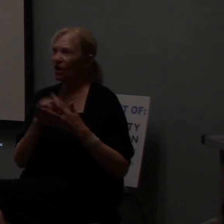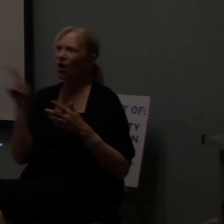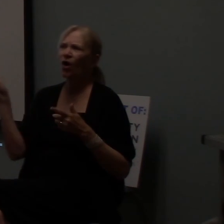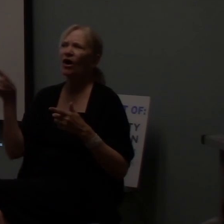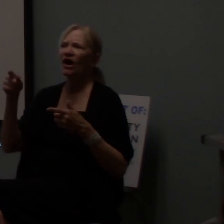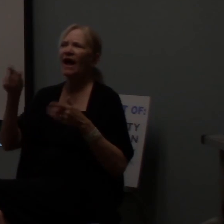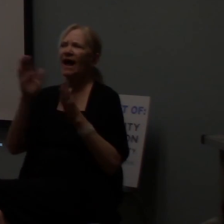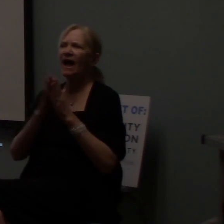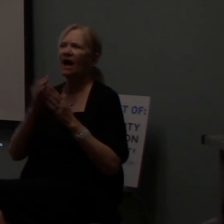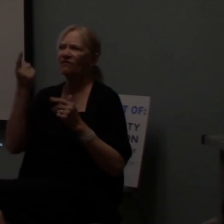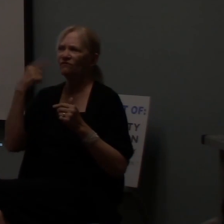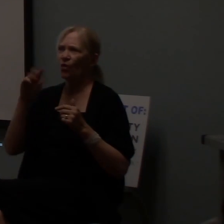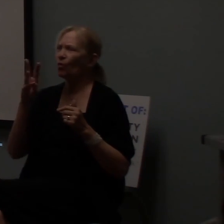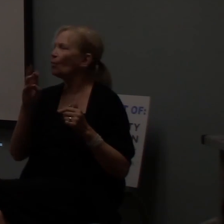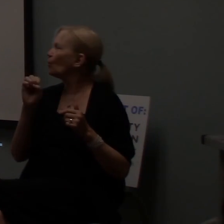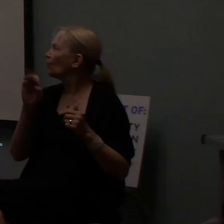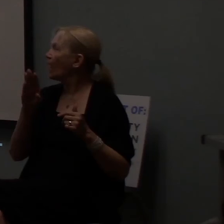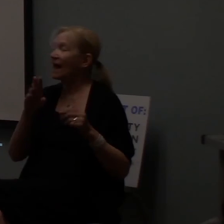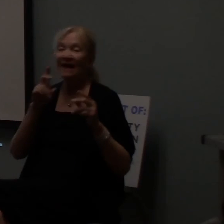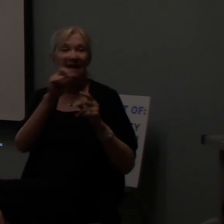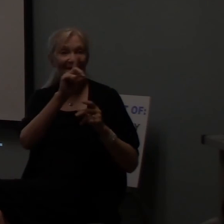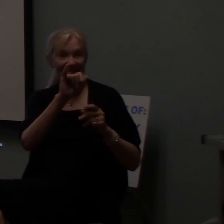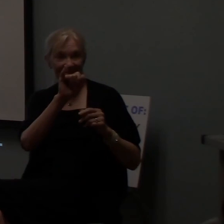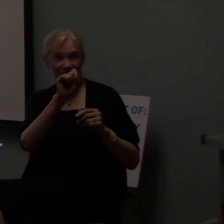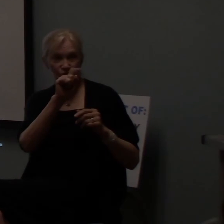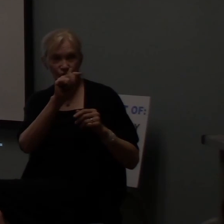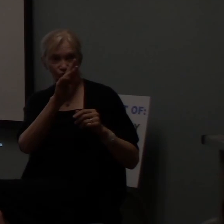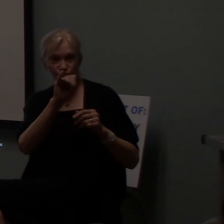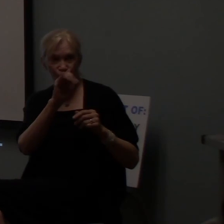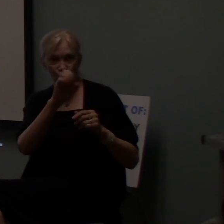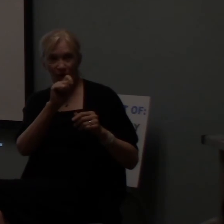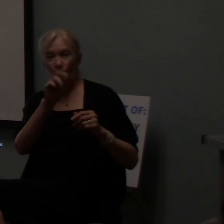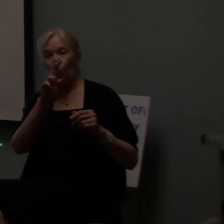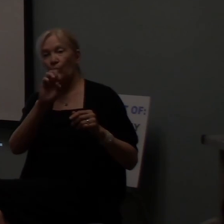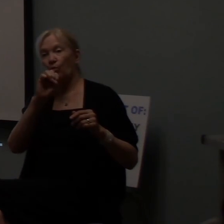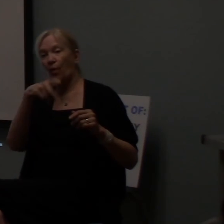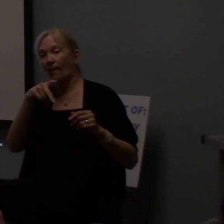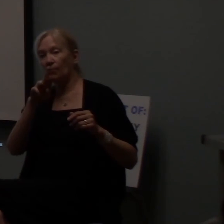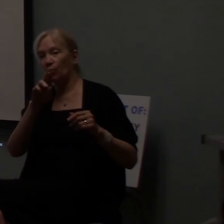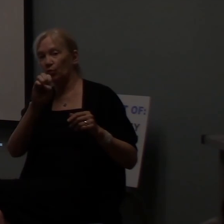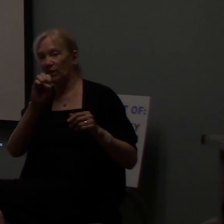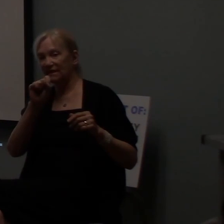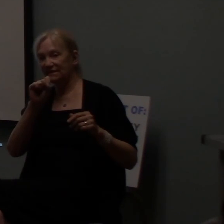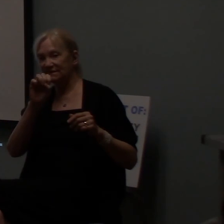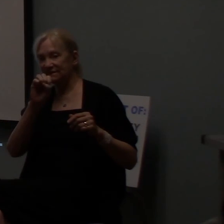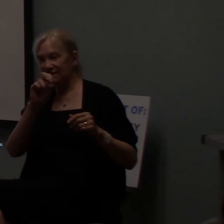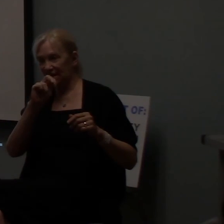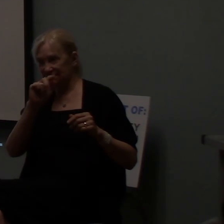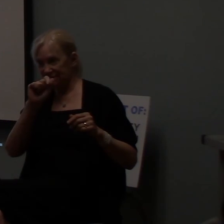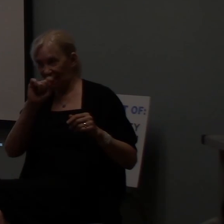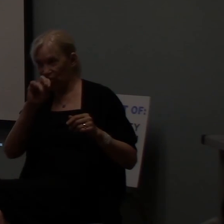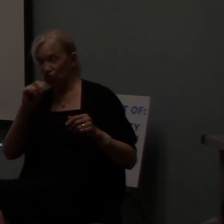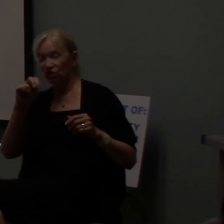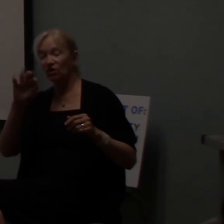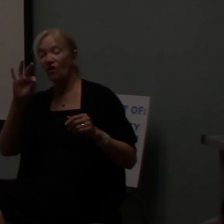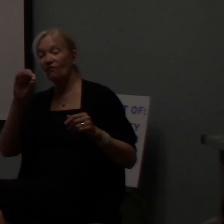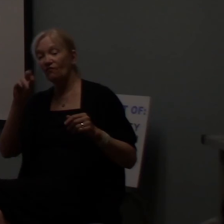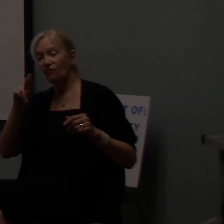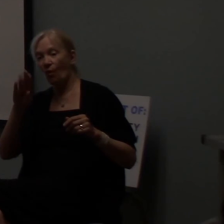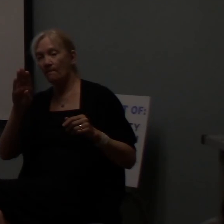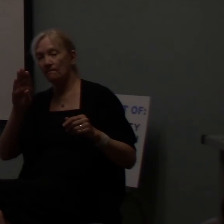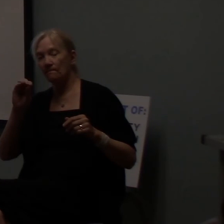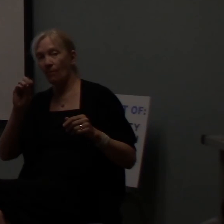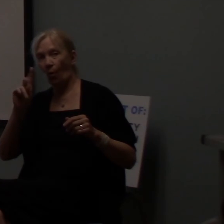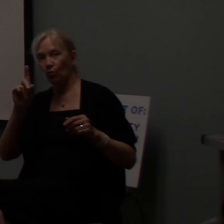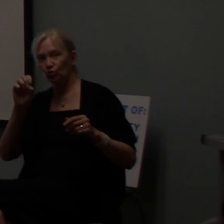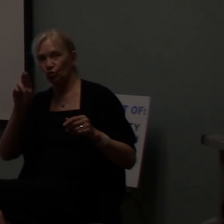Gary. Yeah, do the website. District representation for BoulderCounty.com. John Caldera was kind enough